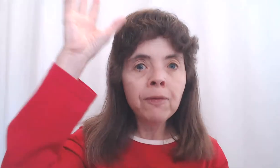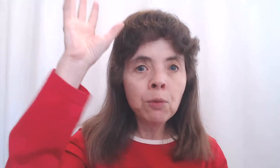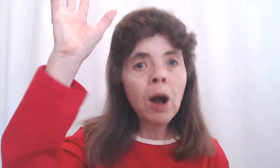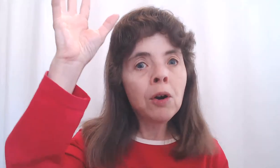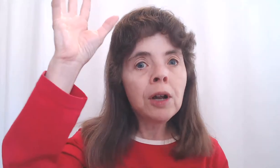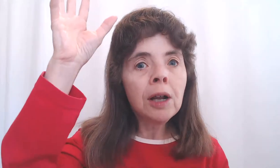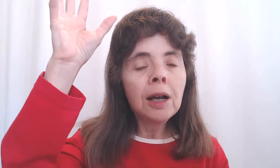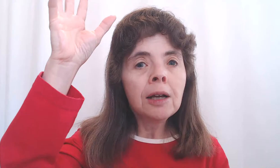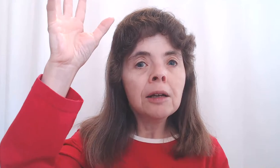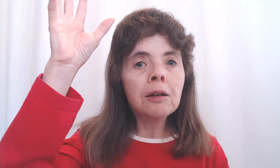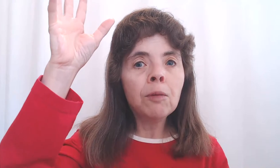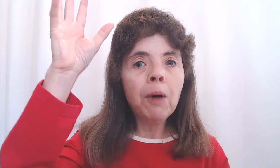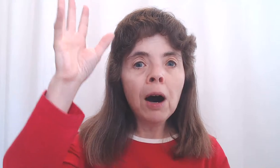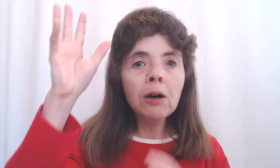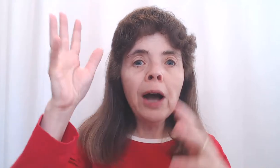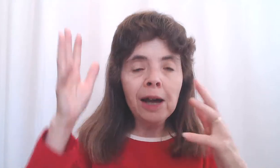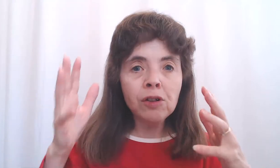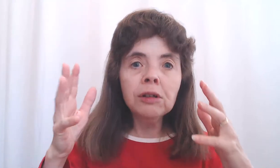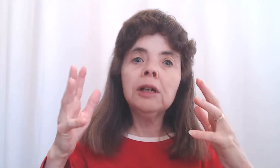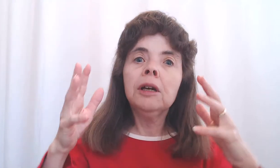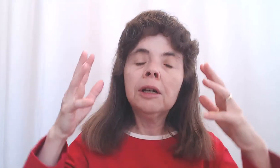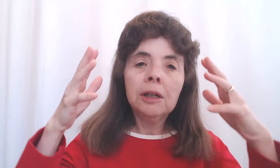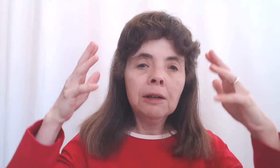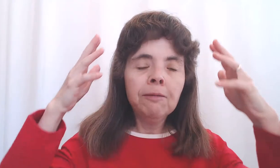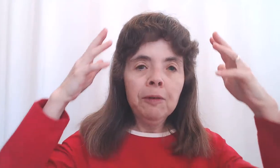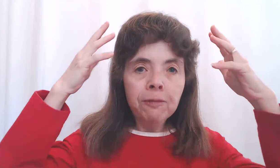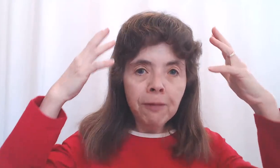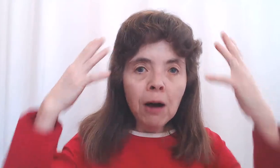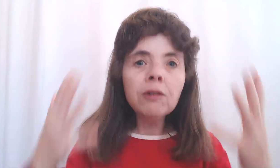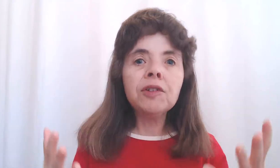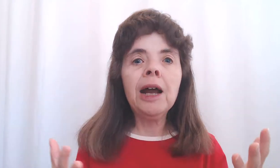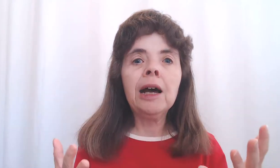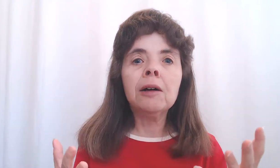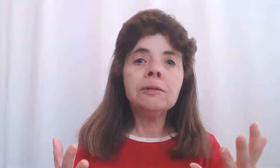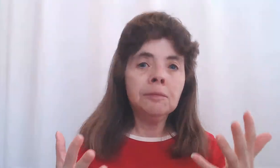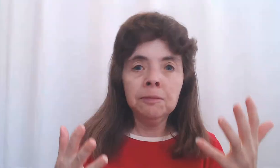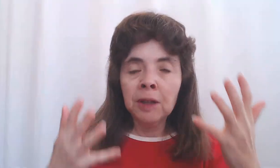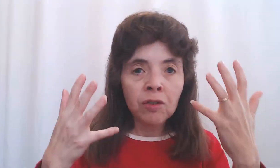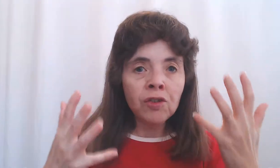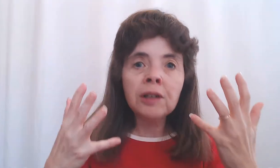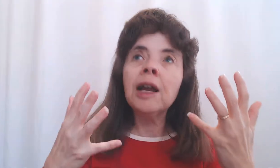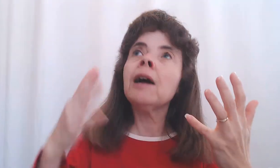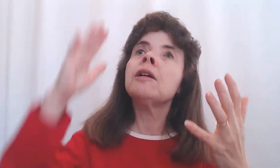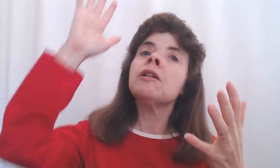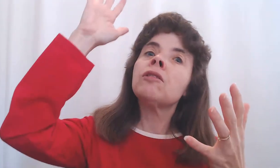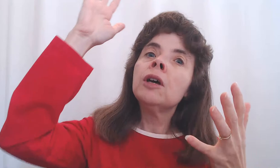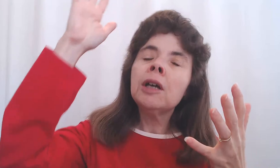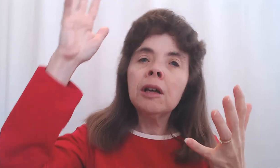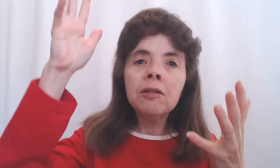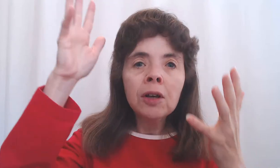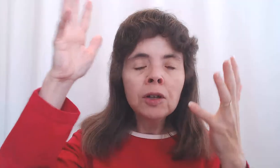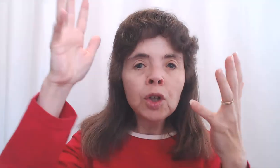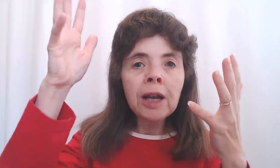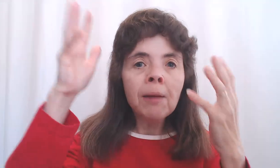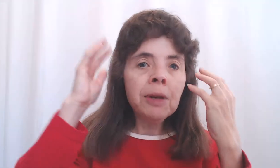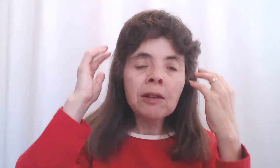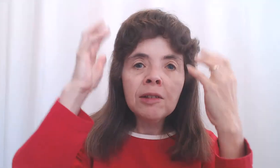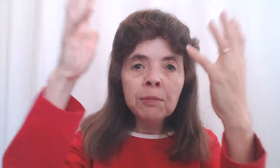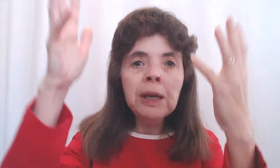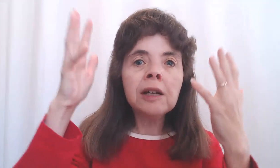the road. You know, Paul actually, he falls down, he's struck down, and he's looking up, and he's speaking